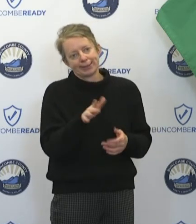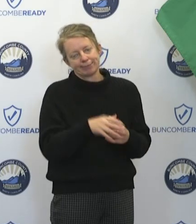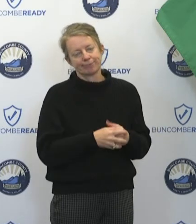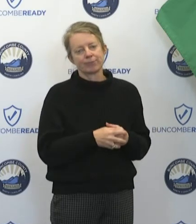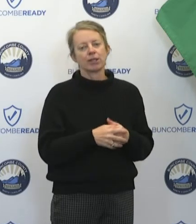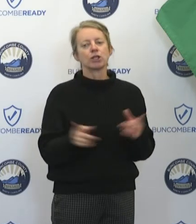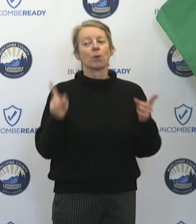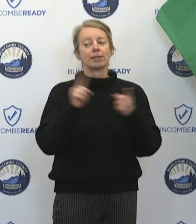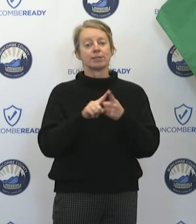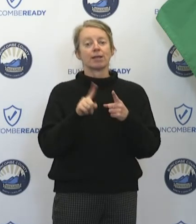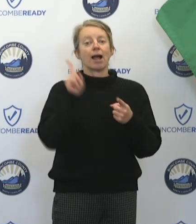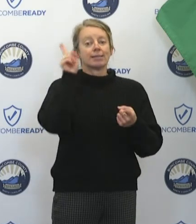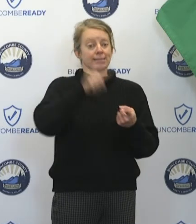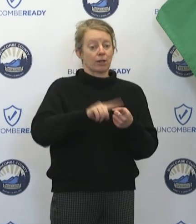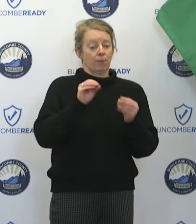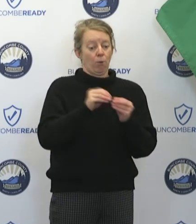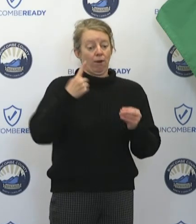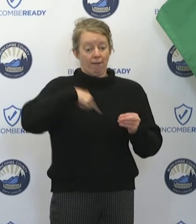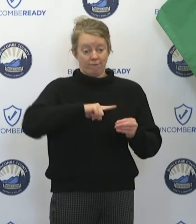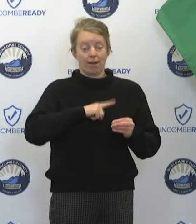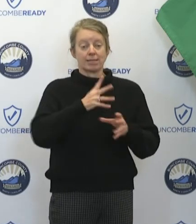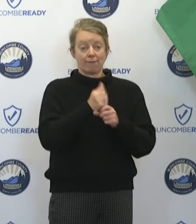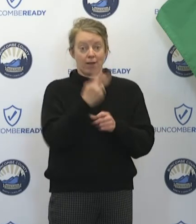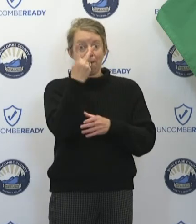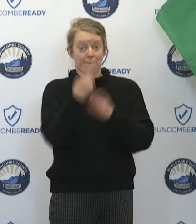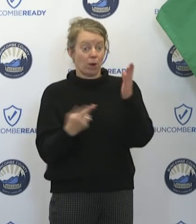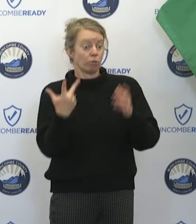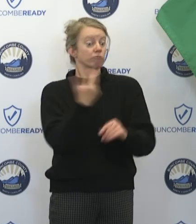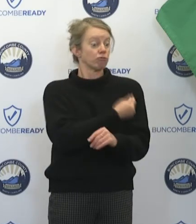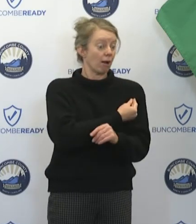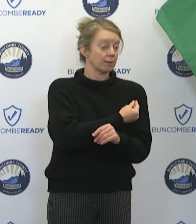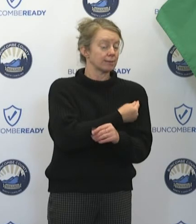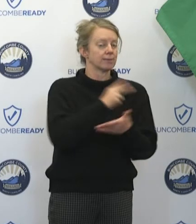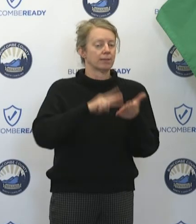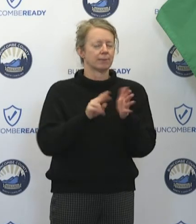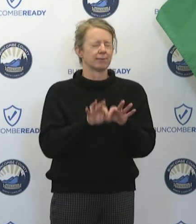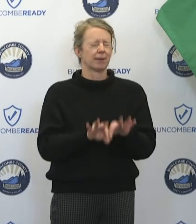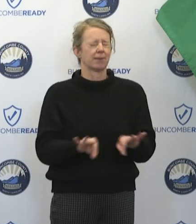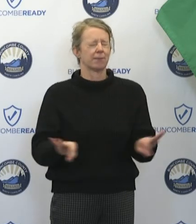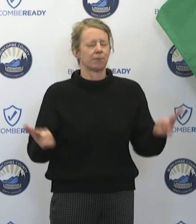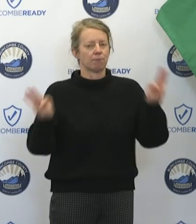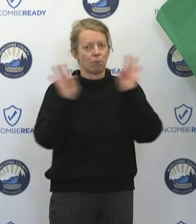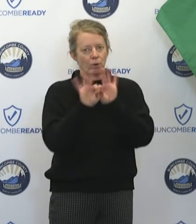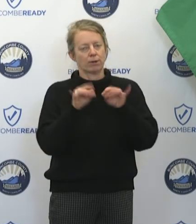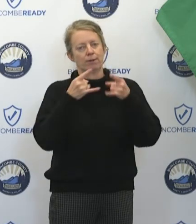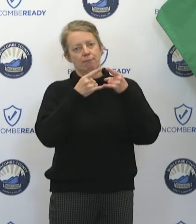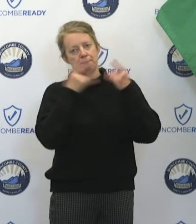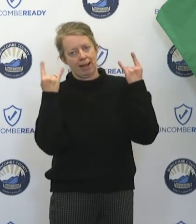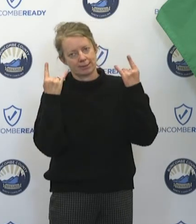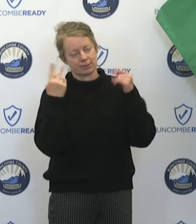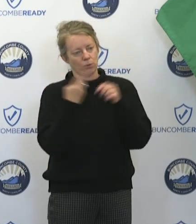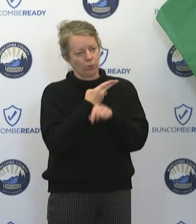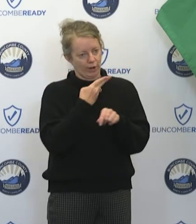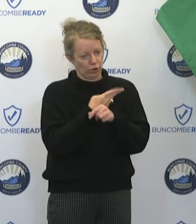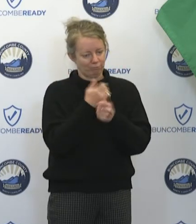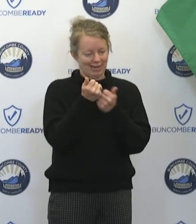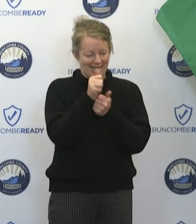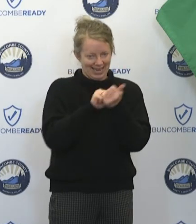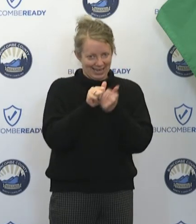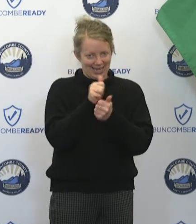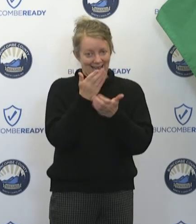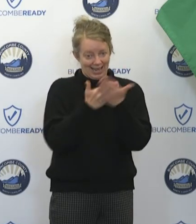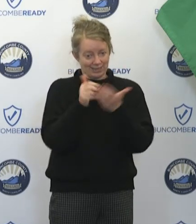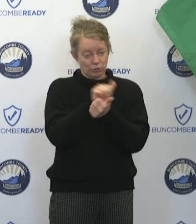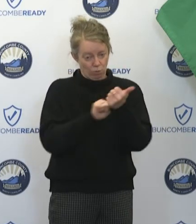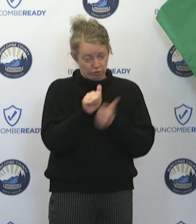of us have our complete vaccine series, it will remain immensely important to wear that mask, wash those hands,